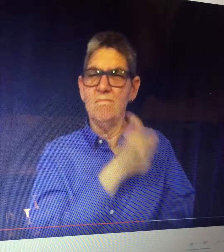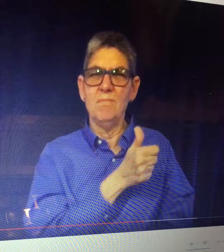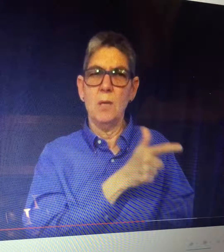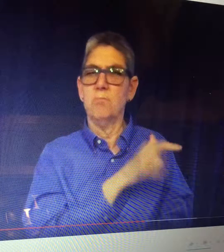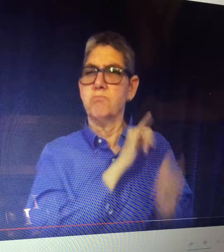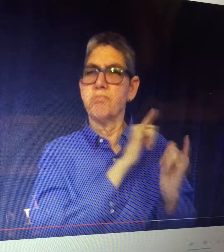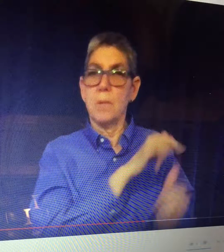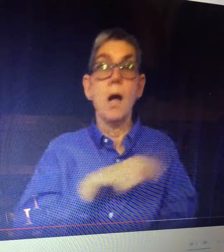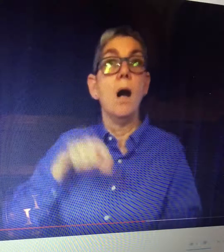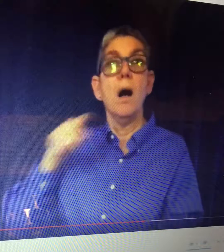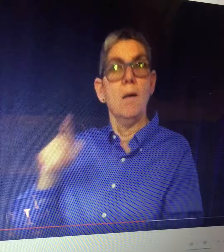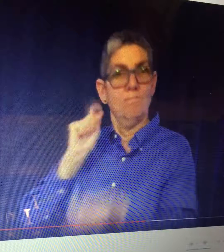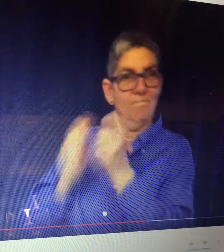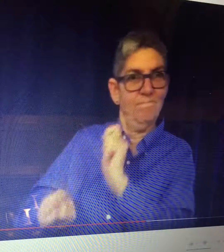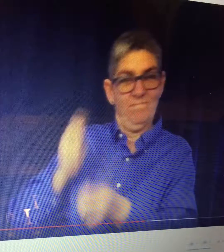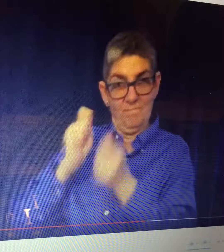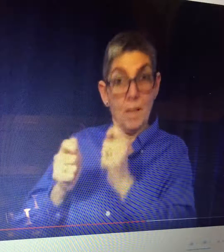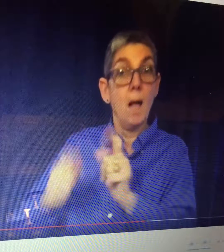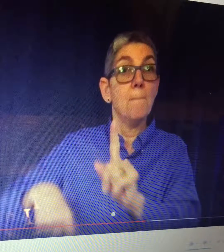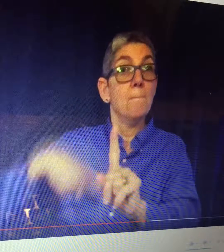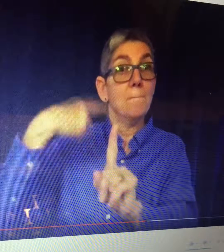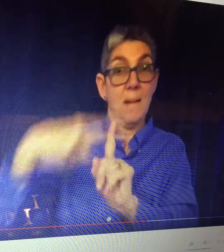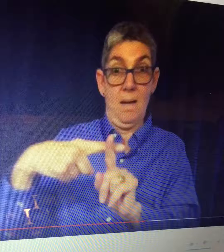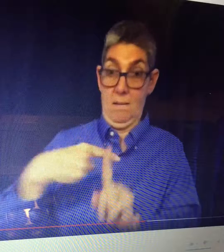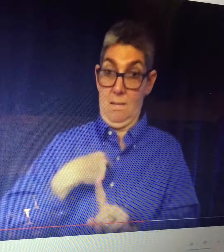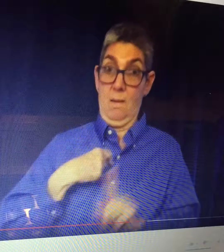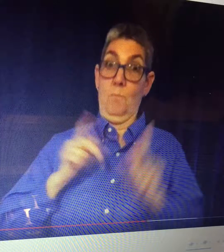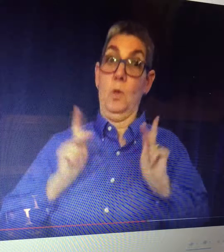ASL, not so much. You don't quite use this sign.